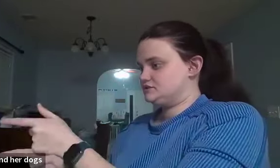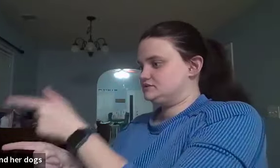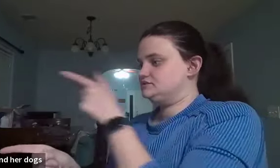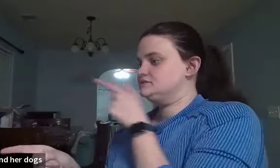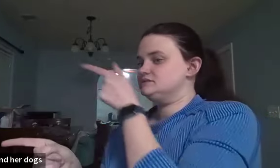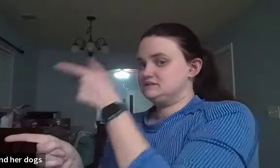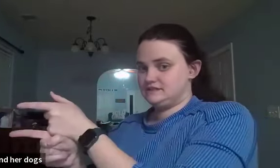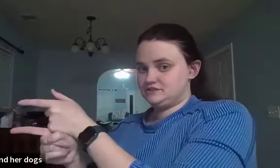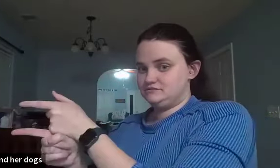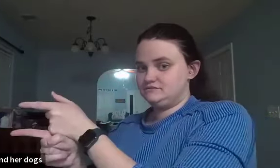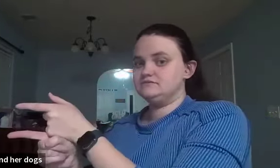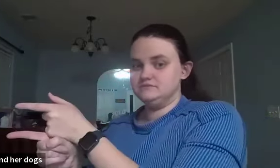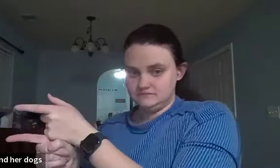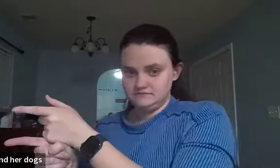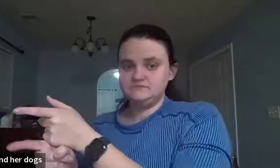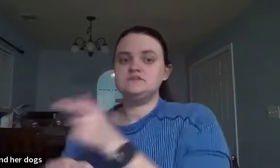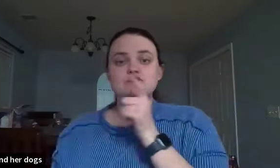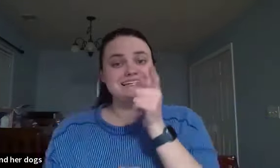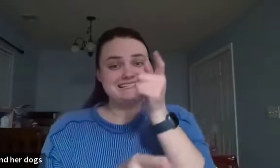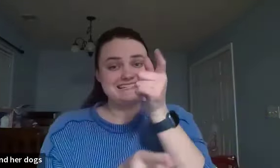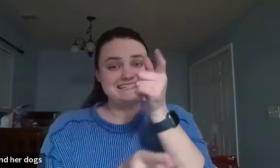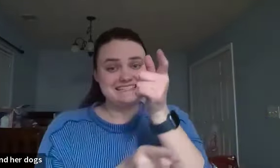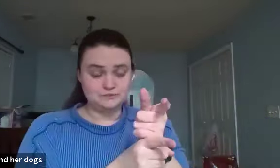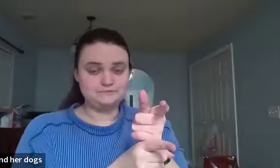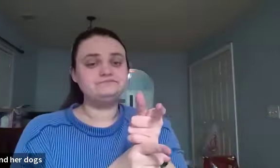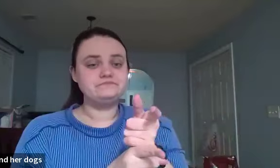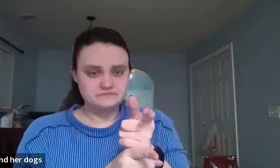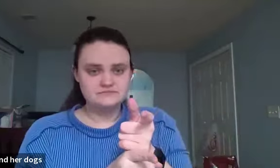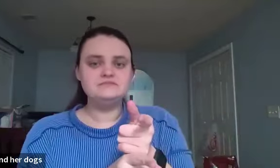Sister. Sister. So that is sister.